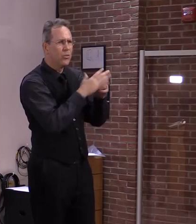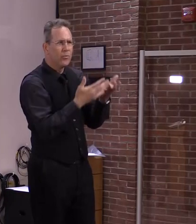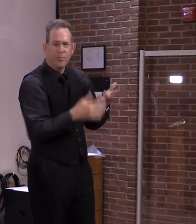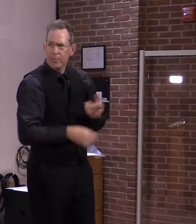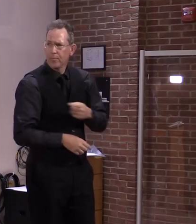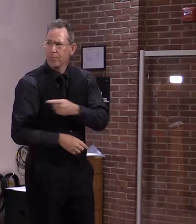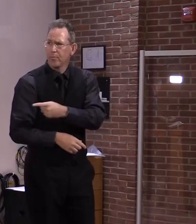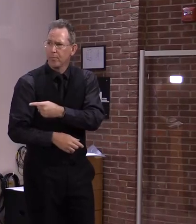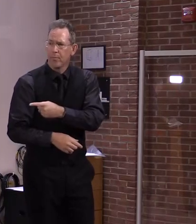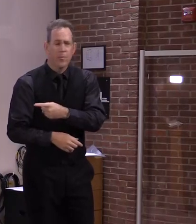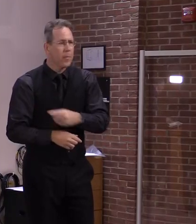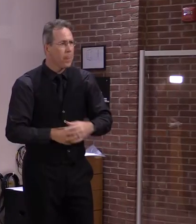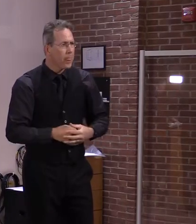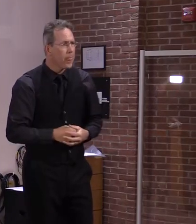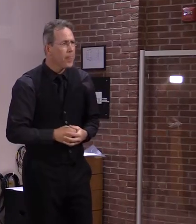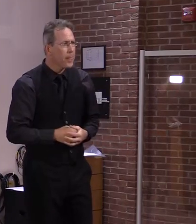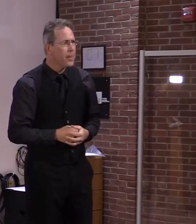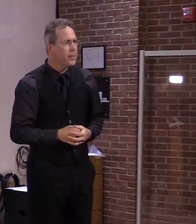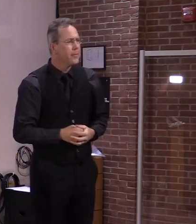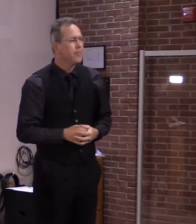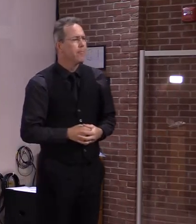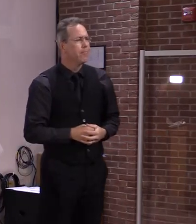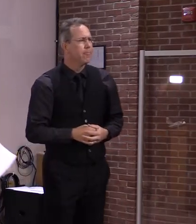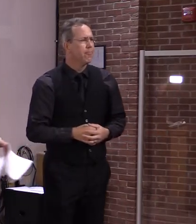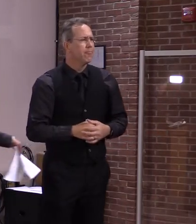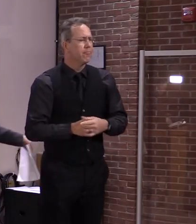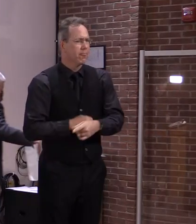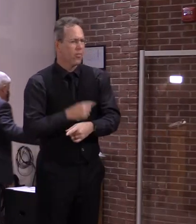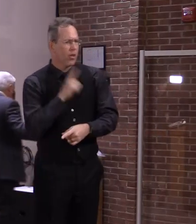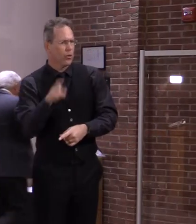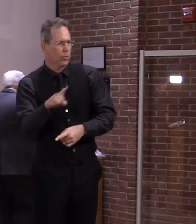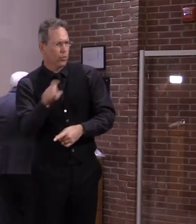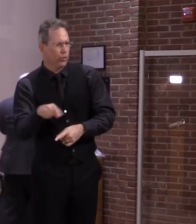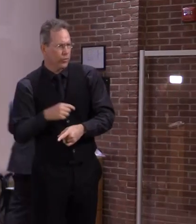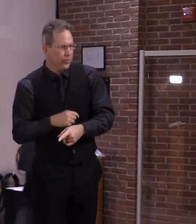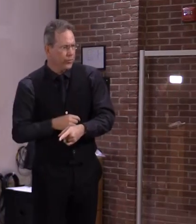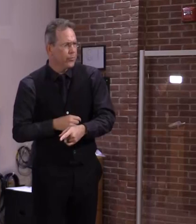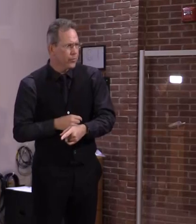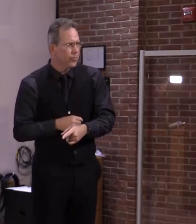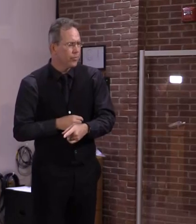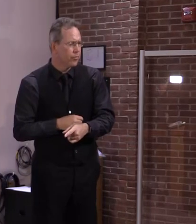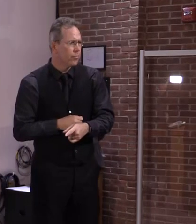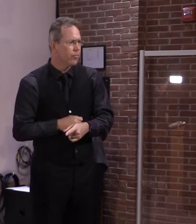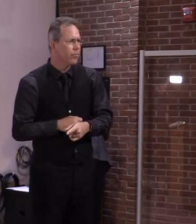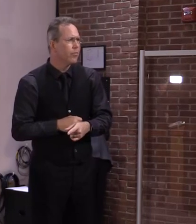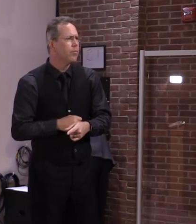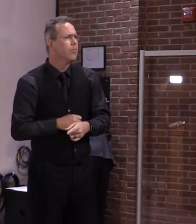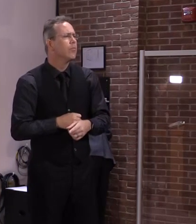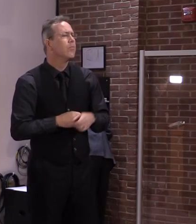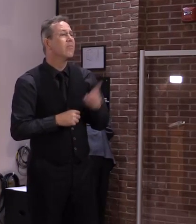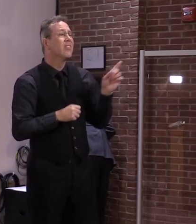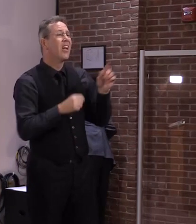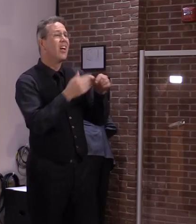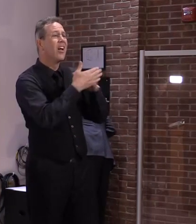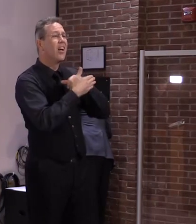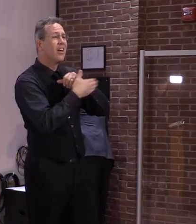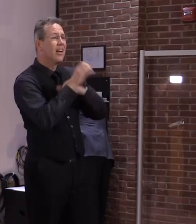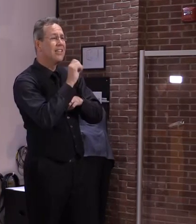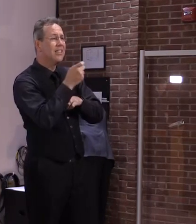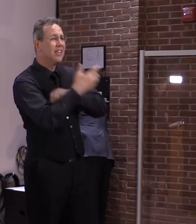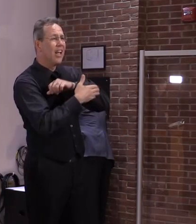Yeah, thanks. I just thought I'd mention real quick, because it's a fairly sparsely populated area, but we have a very